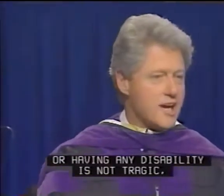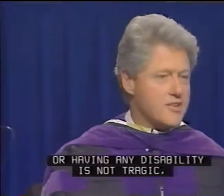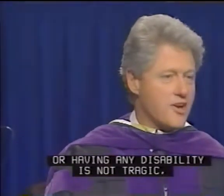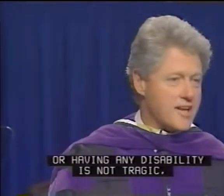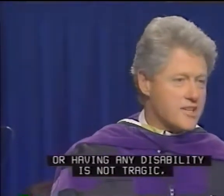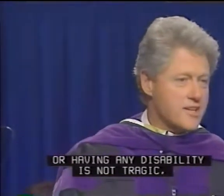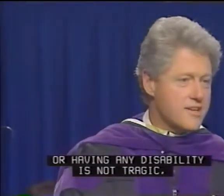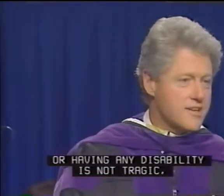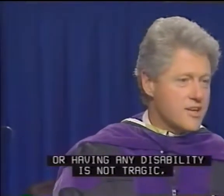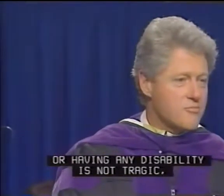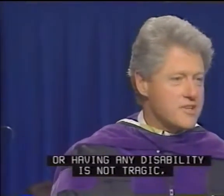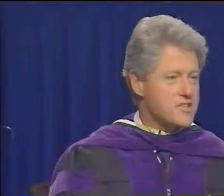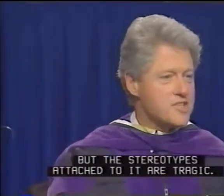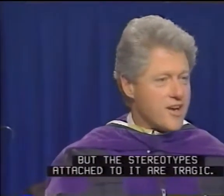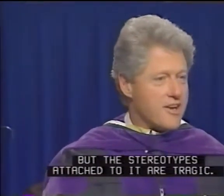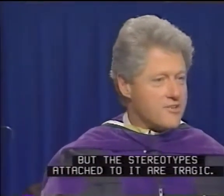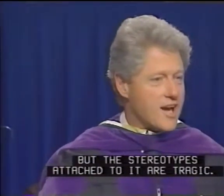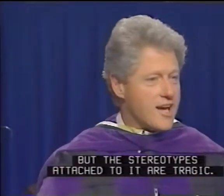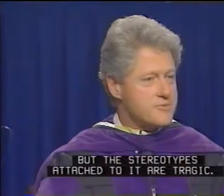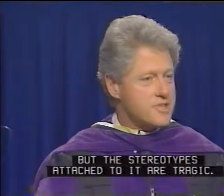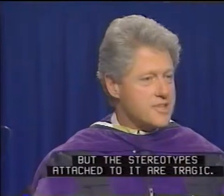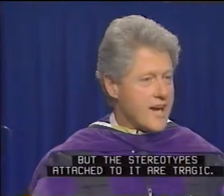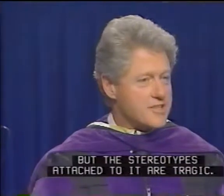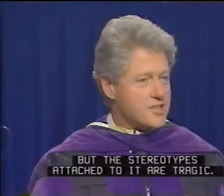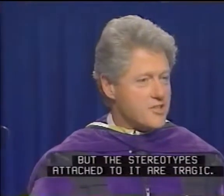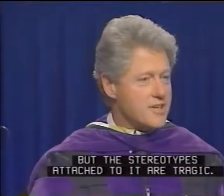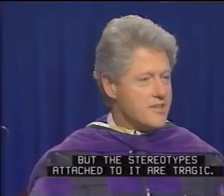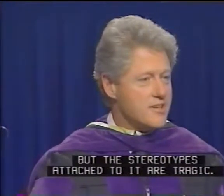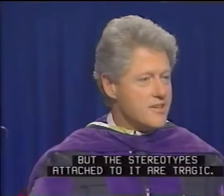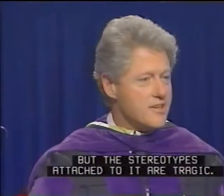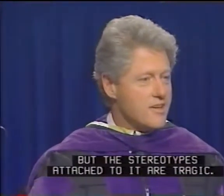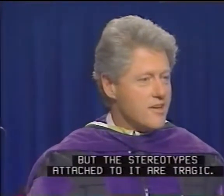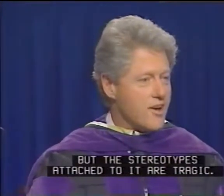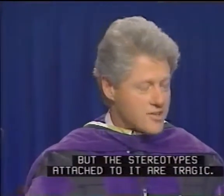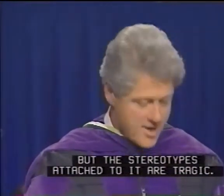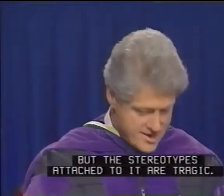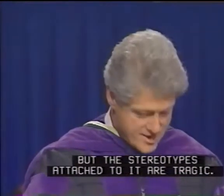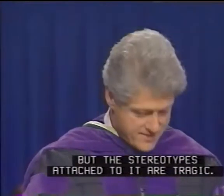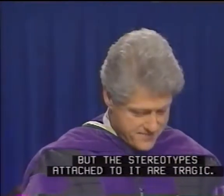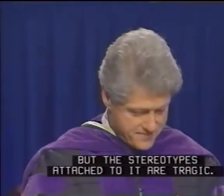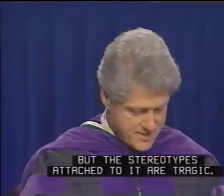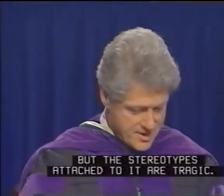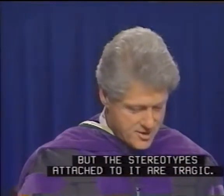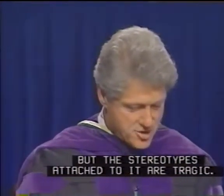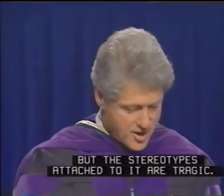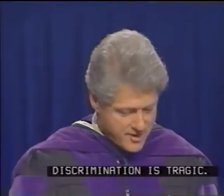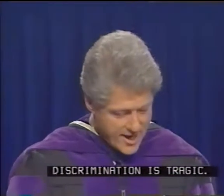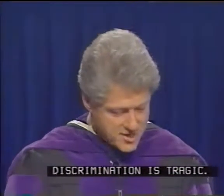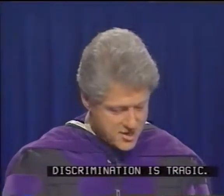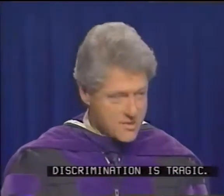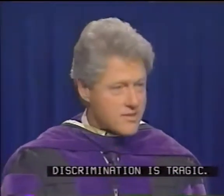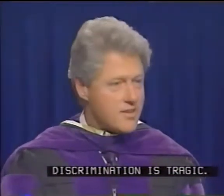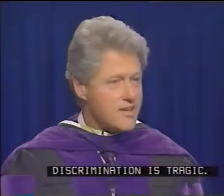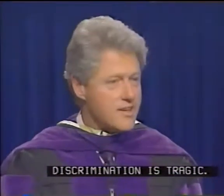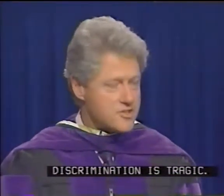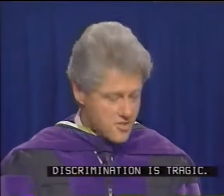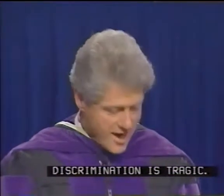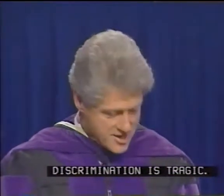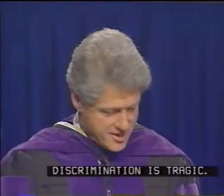not tragic, but the stereotypes attached to it are tragic. Discrimination is tragic.